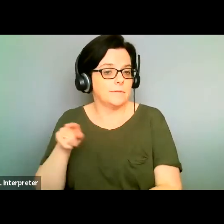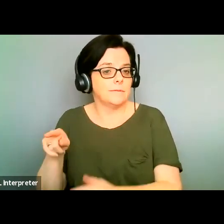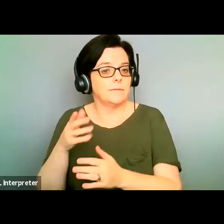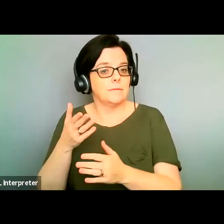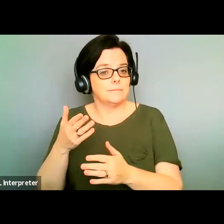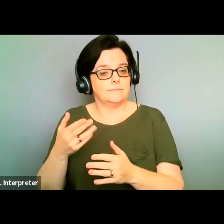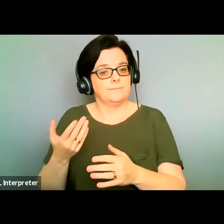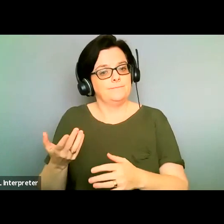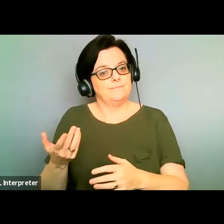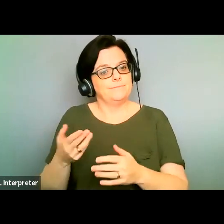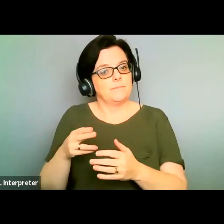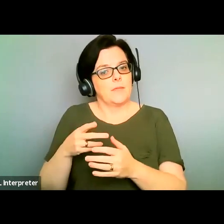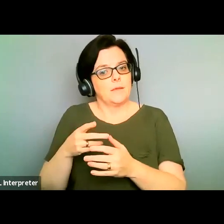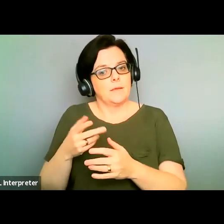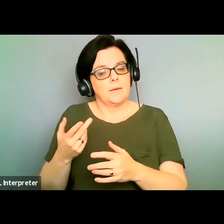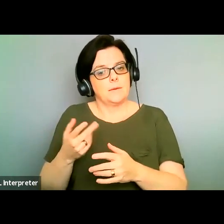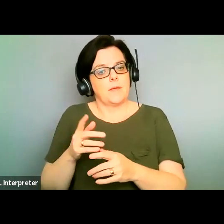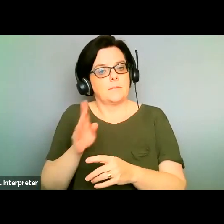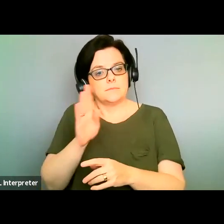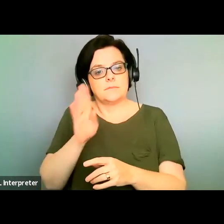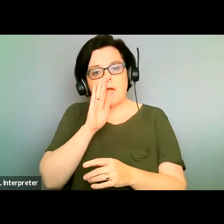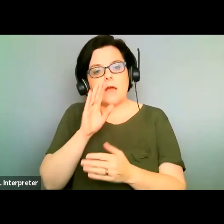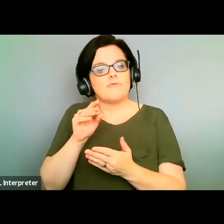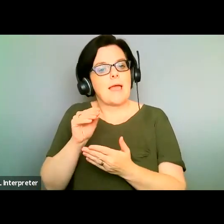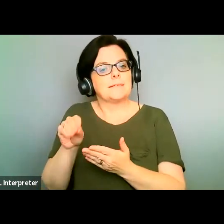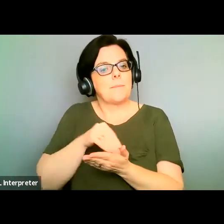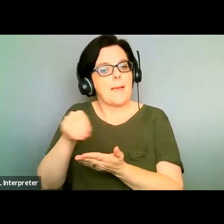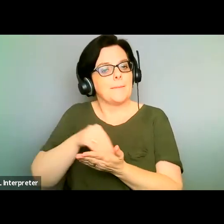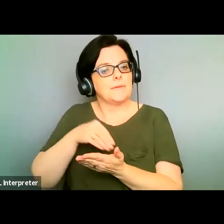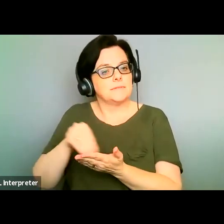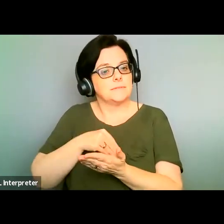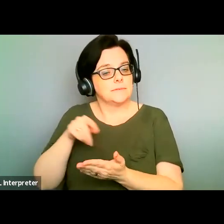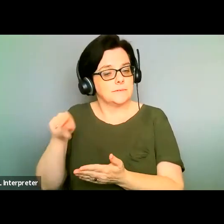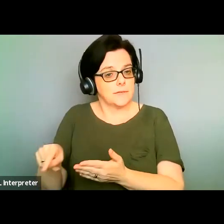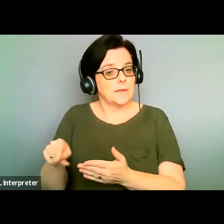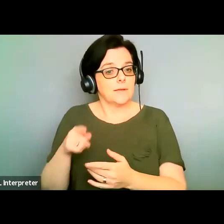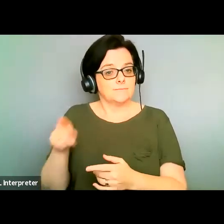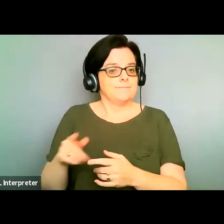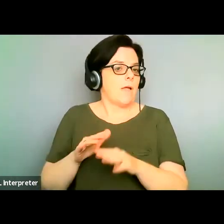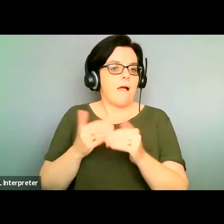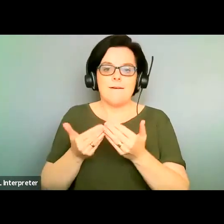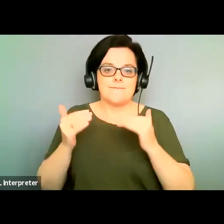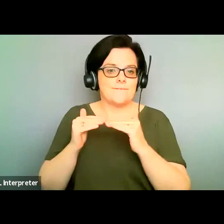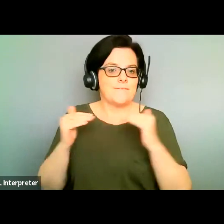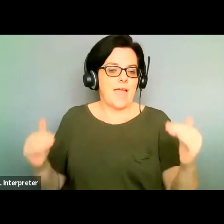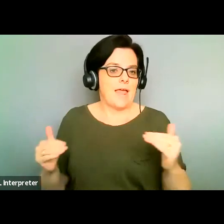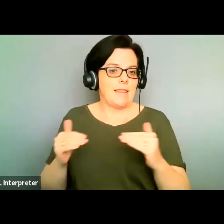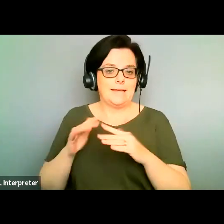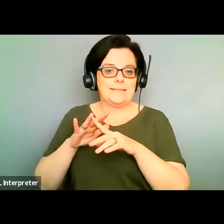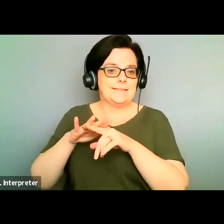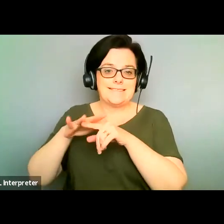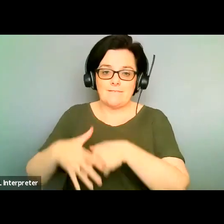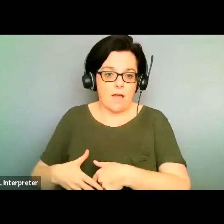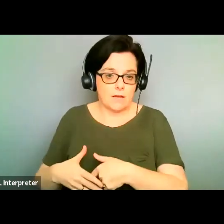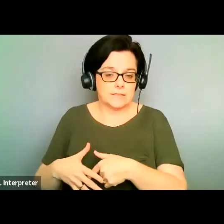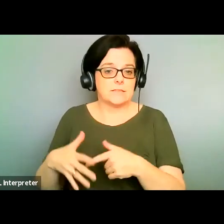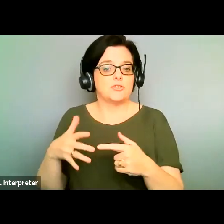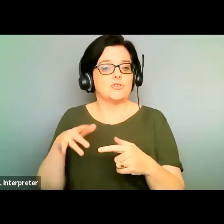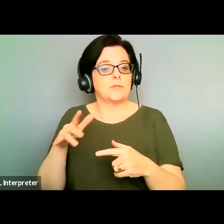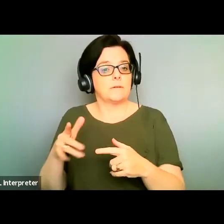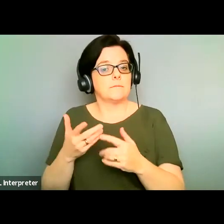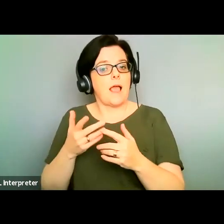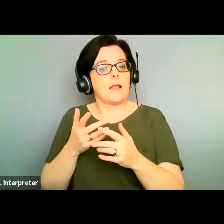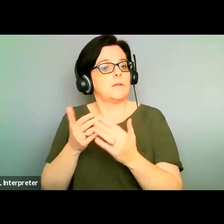of personal budget direct payments, was unfairly disadvantaged and discriminated against in terms of charging policy. Means